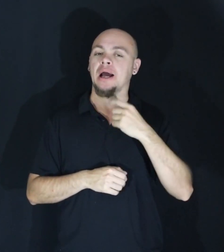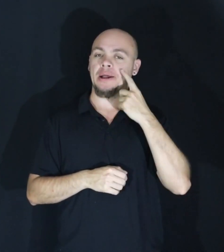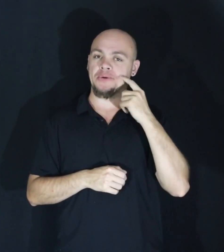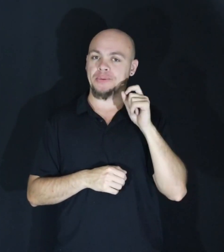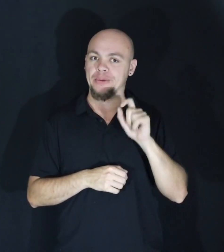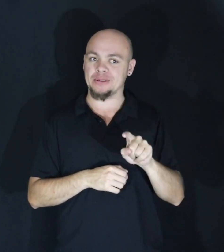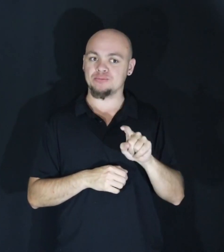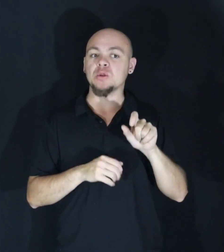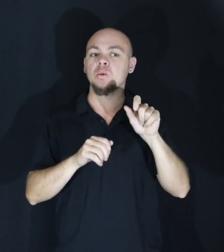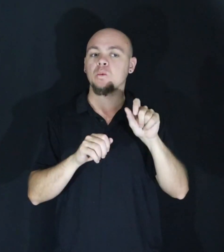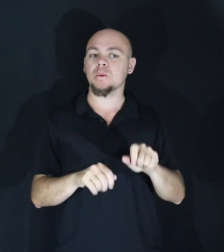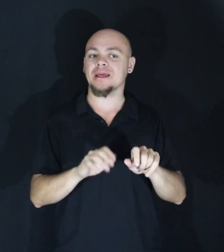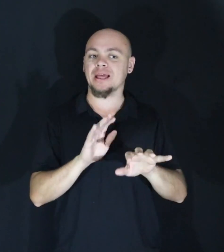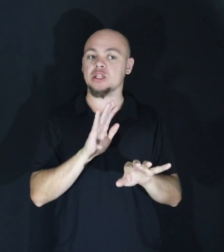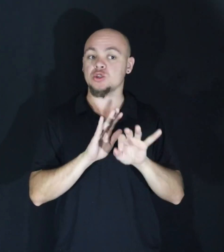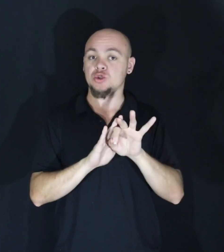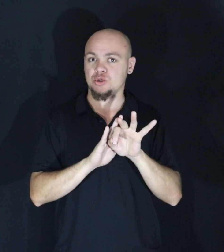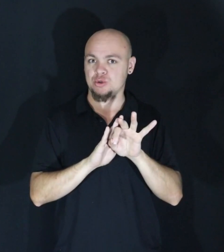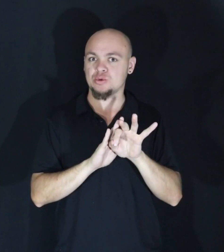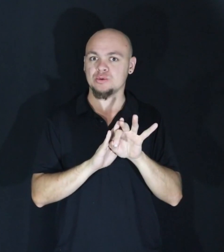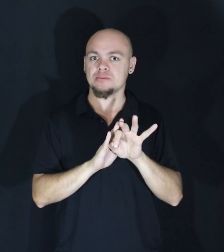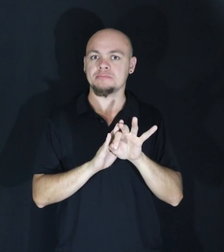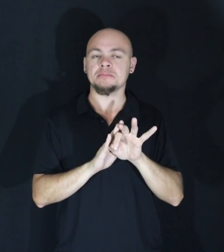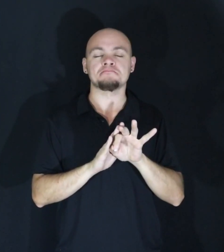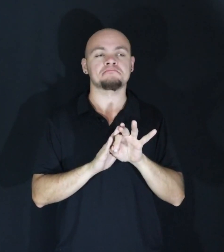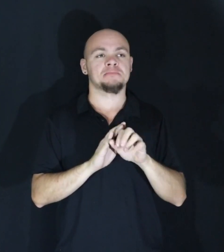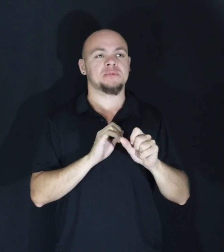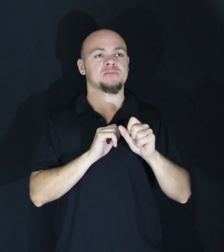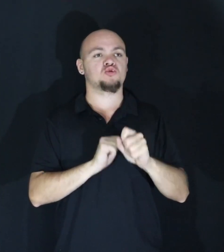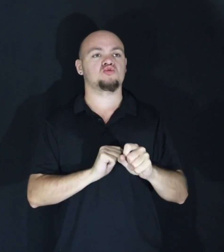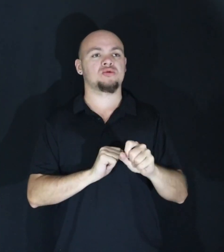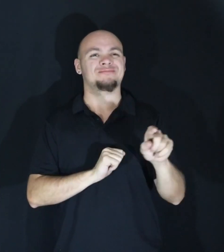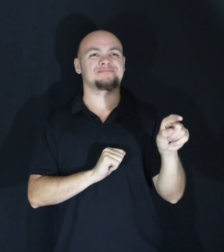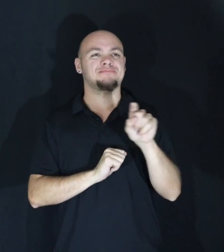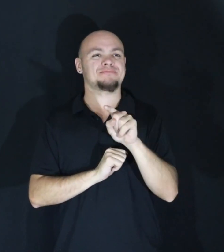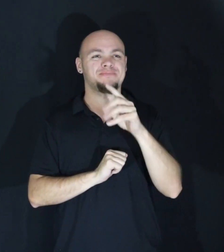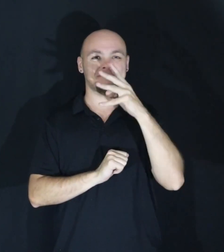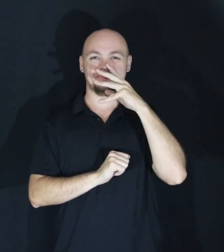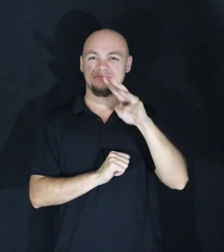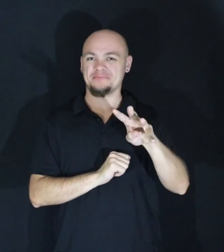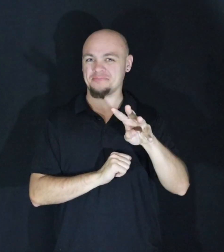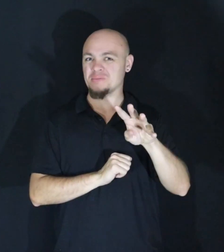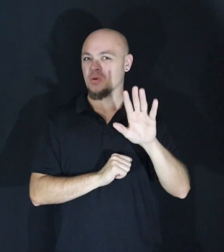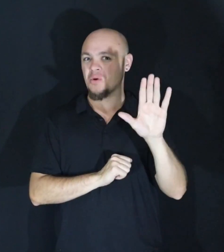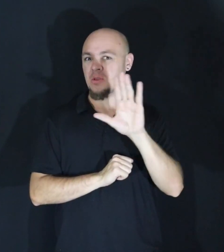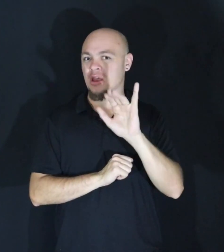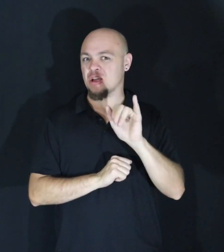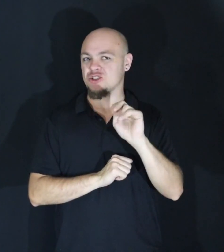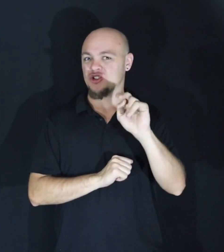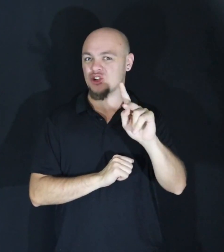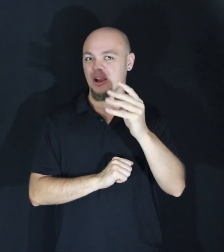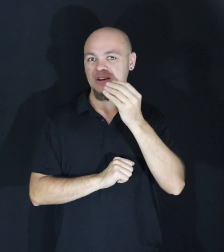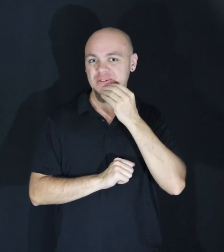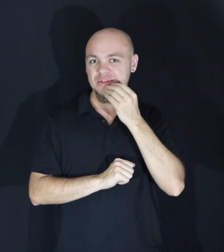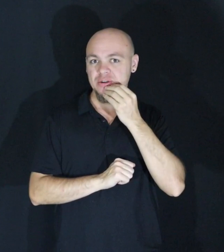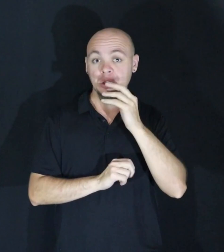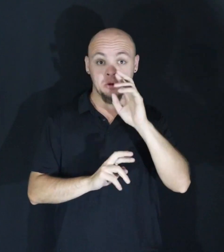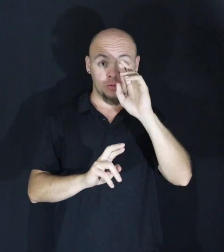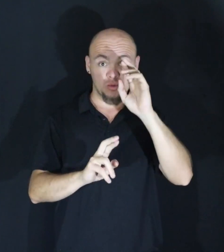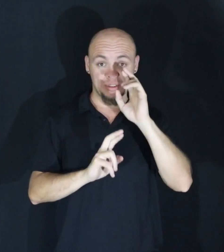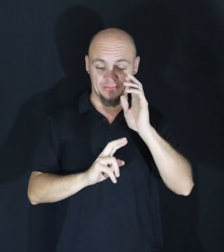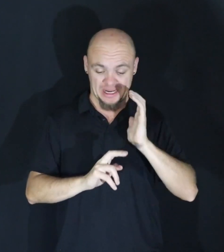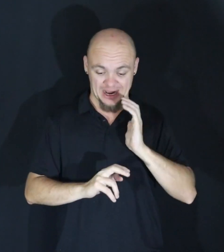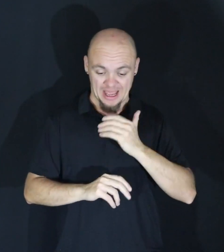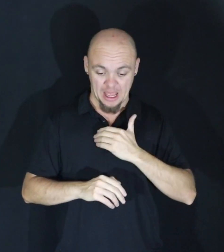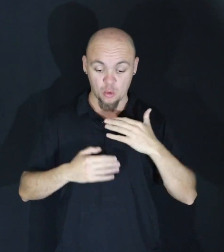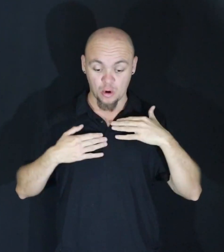that we can choose to stand strong in the junk foods jungle. We can choose to respect our precious one